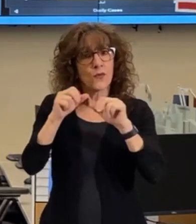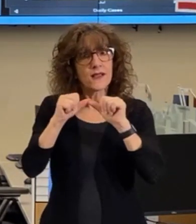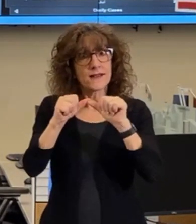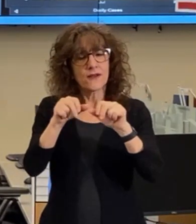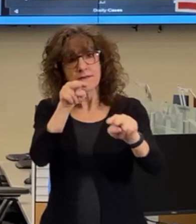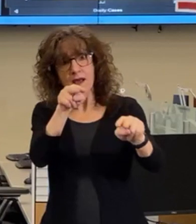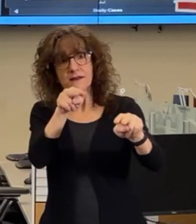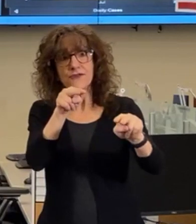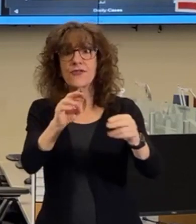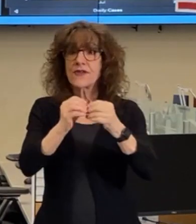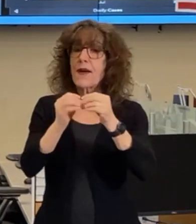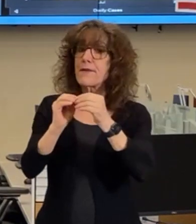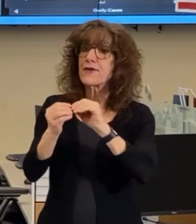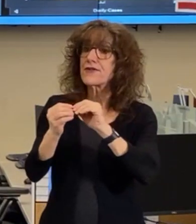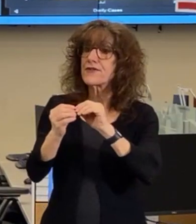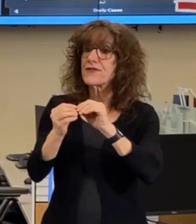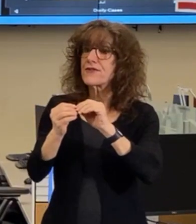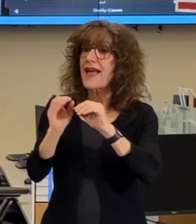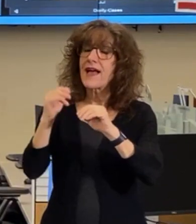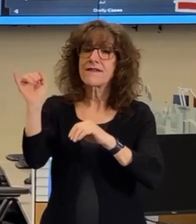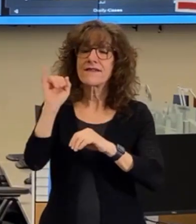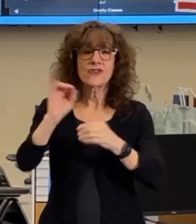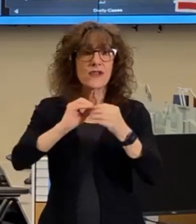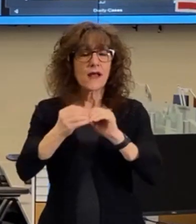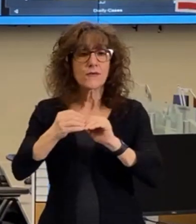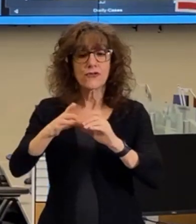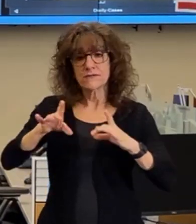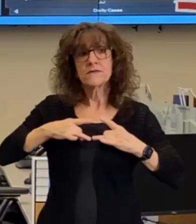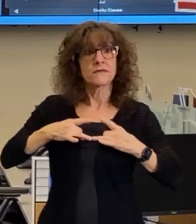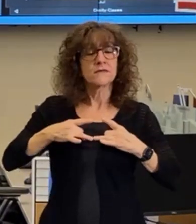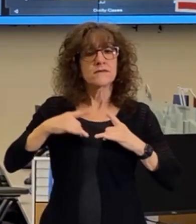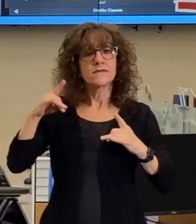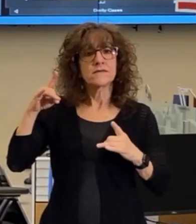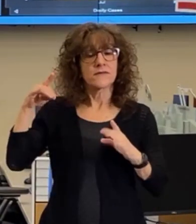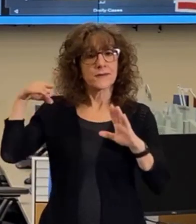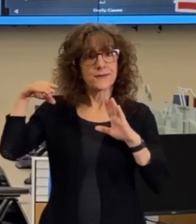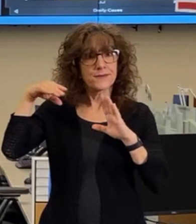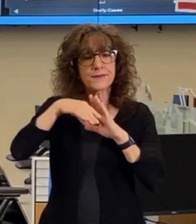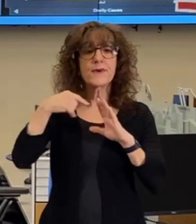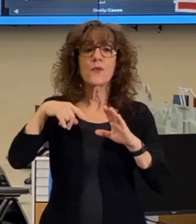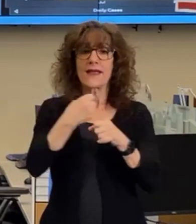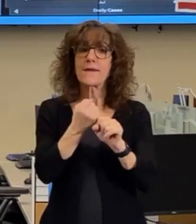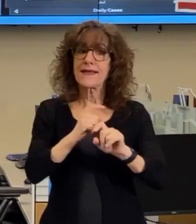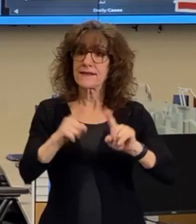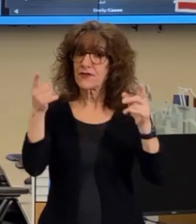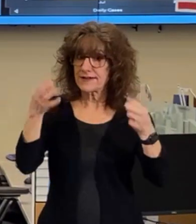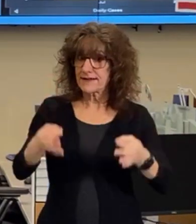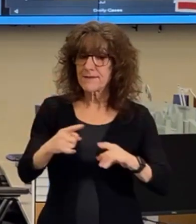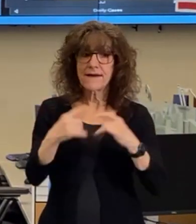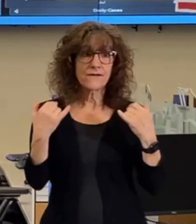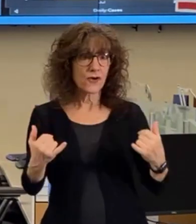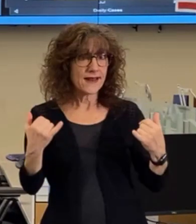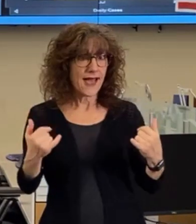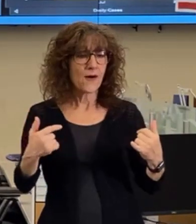to monitor these numbers. And as our infection rates and positivity rate decline, then we're able to make different decisions. But for now,